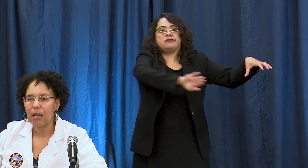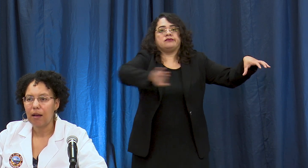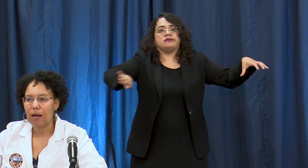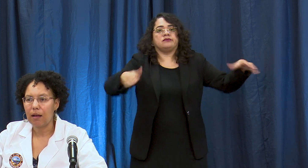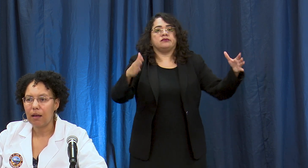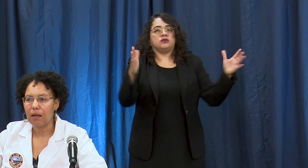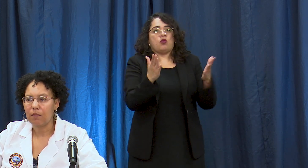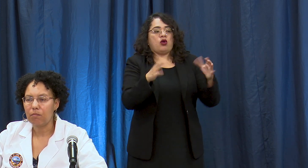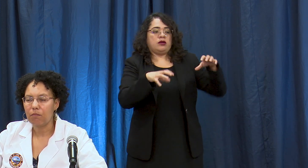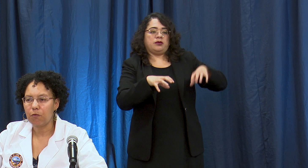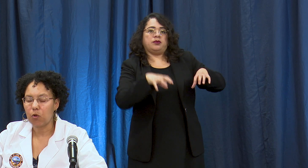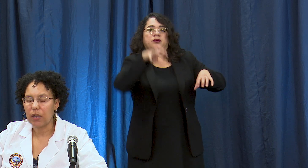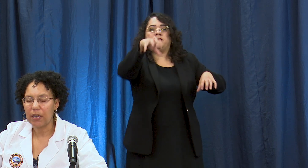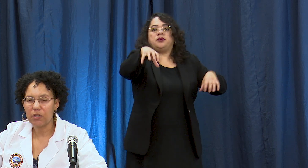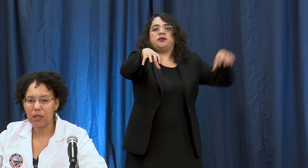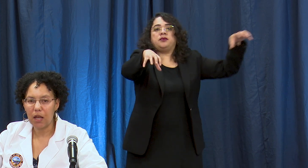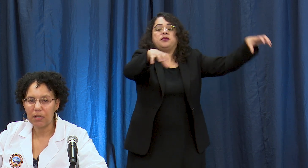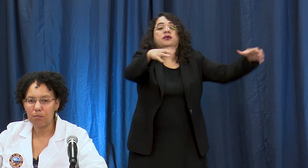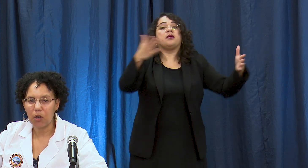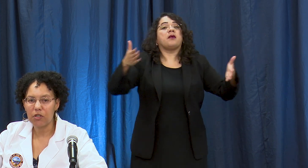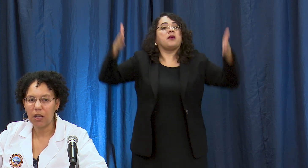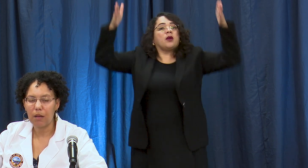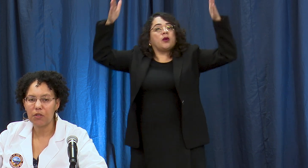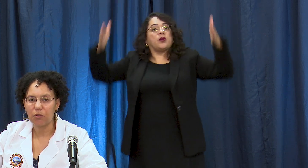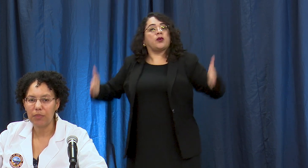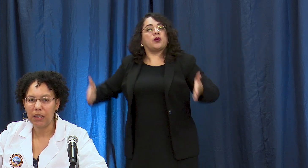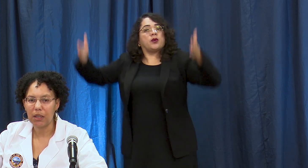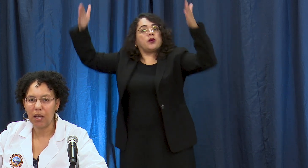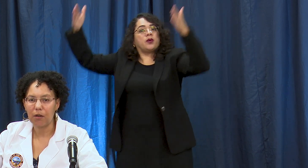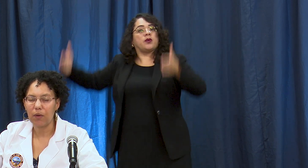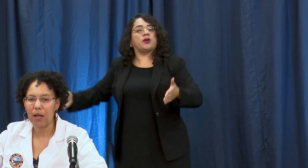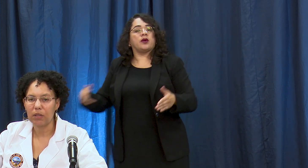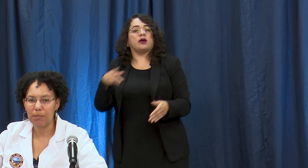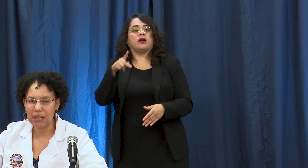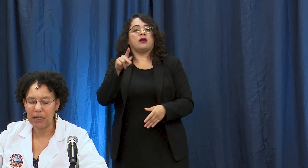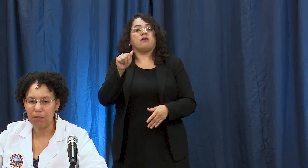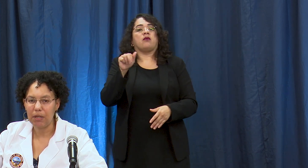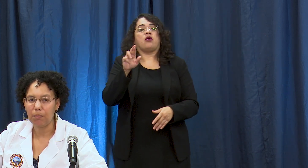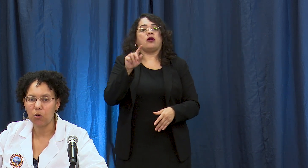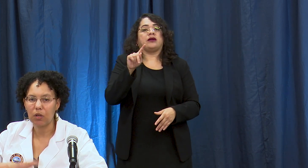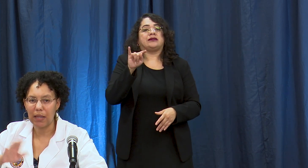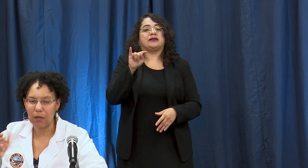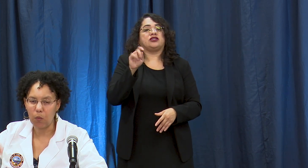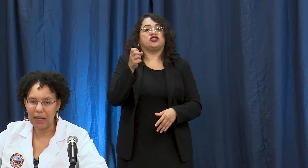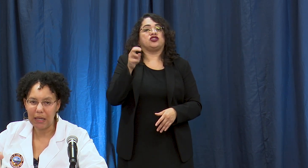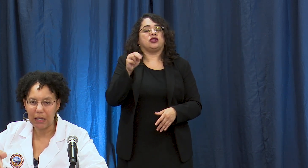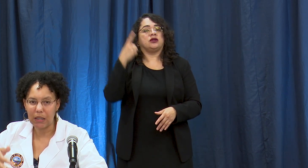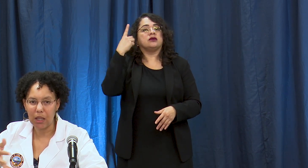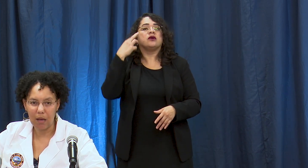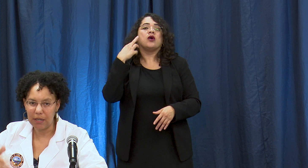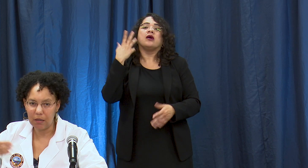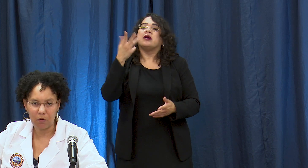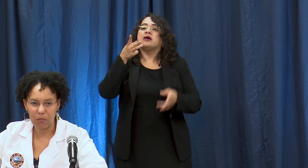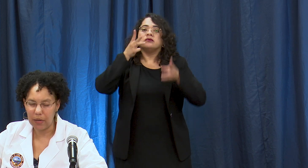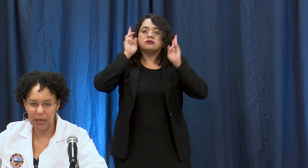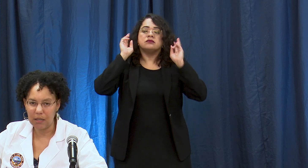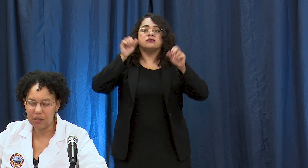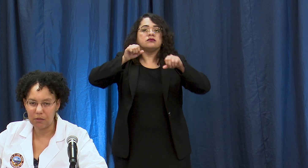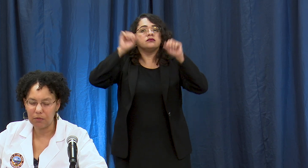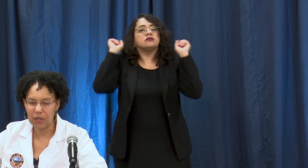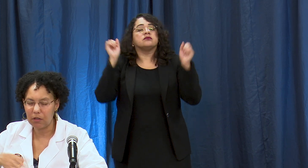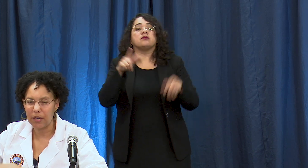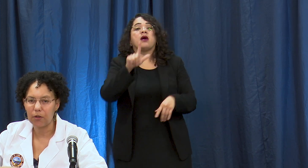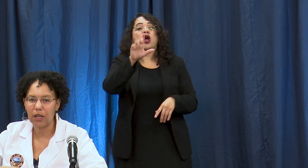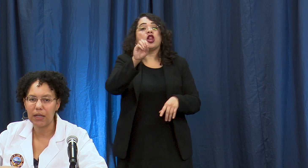partitions. For hair salons and barbershops, there'll be a lot around limiting people waiting in the lobby or